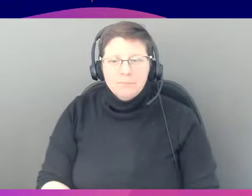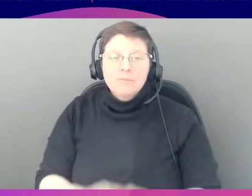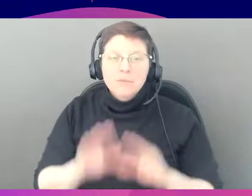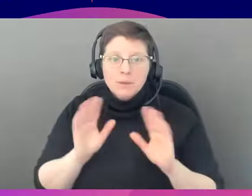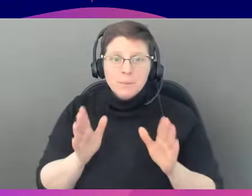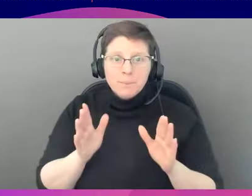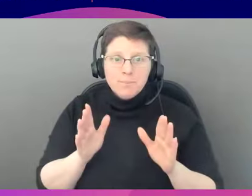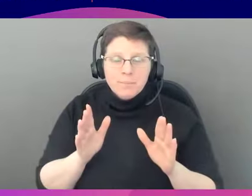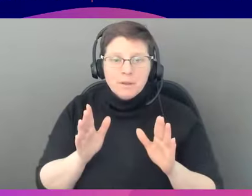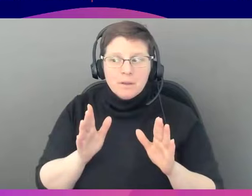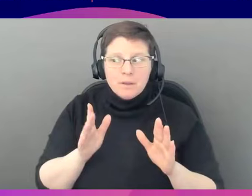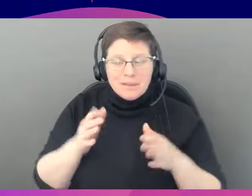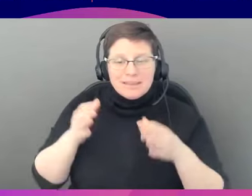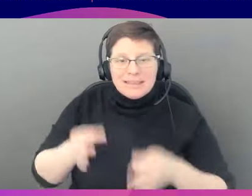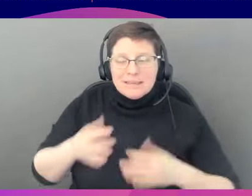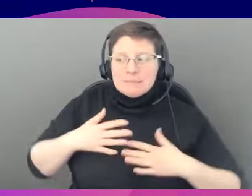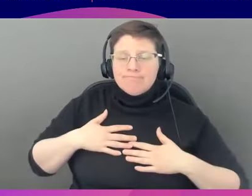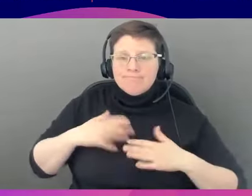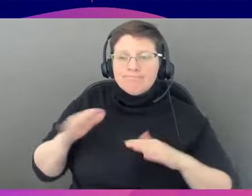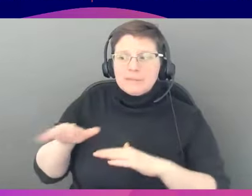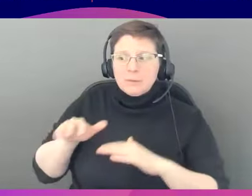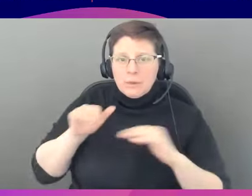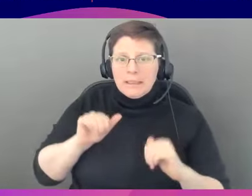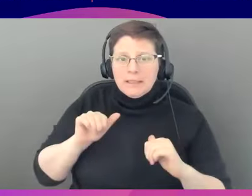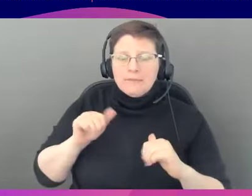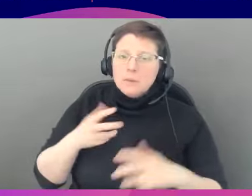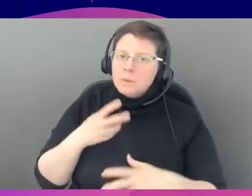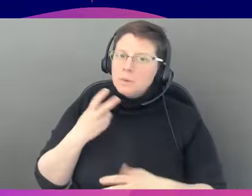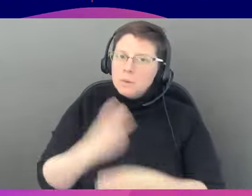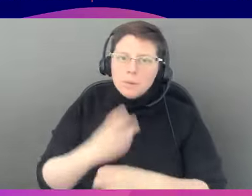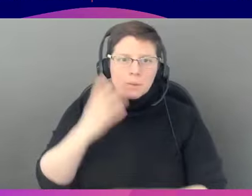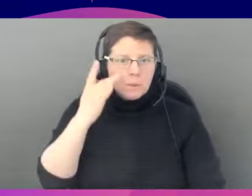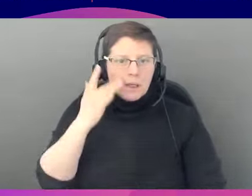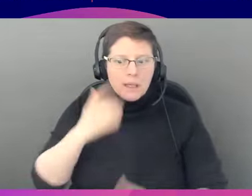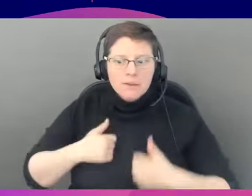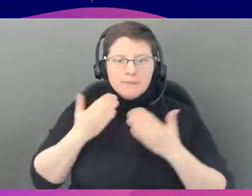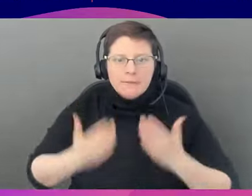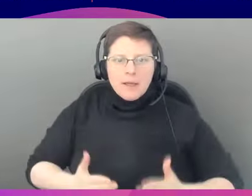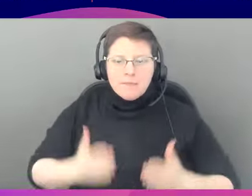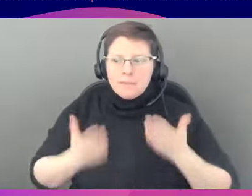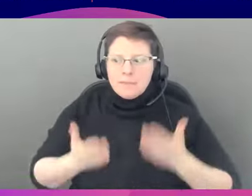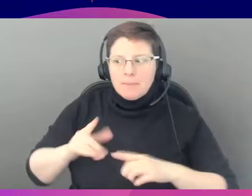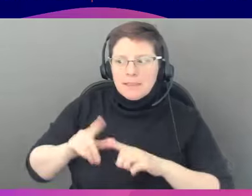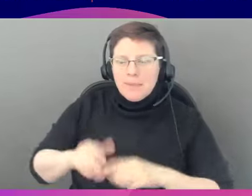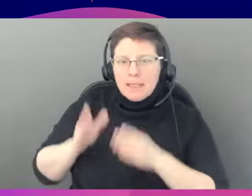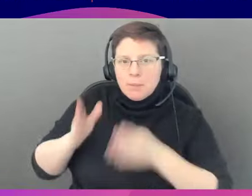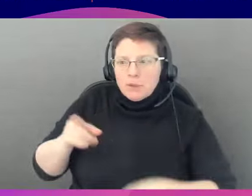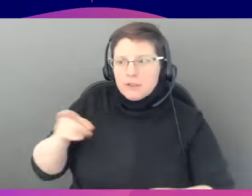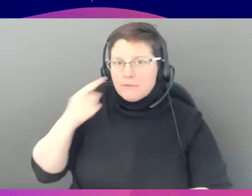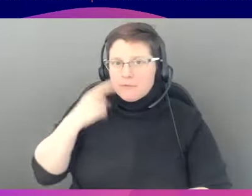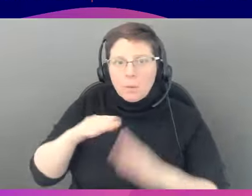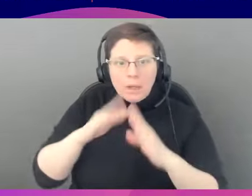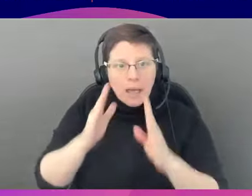So, the decision to leave a violent relationship is difficult, as survivors may depend on their aggressor for housing,